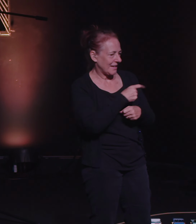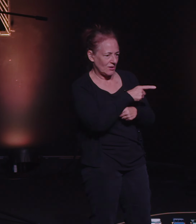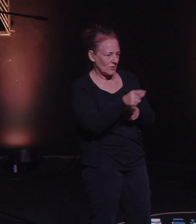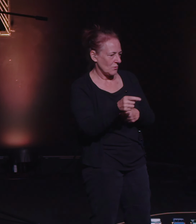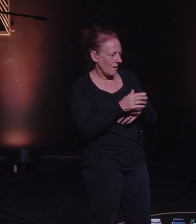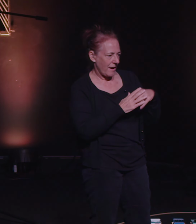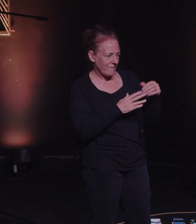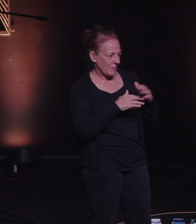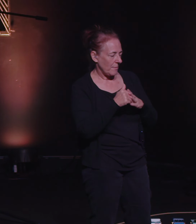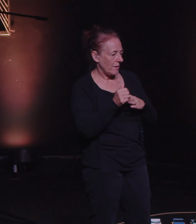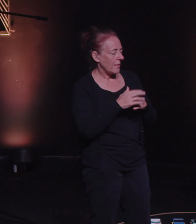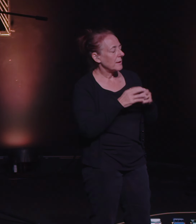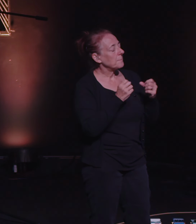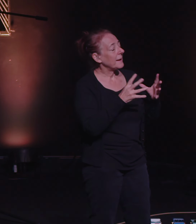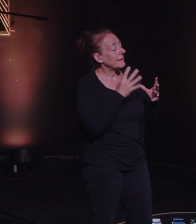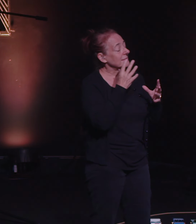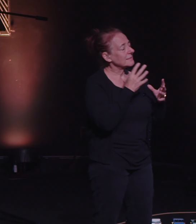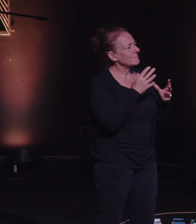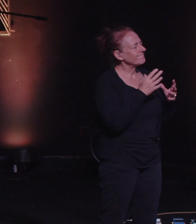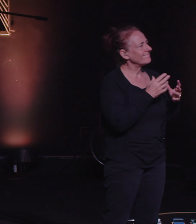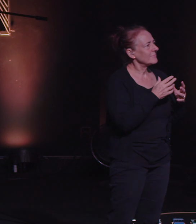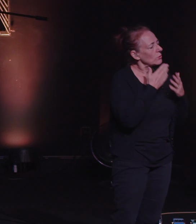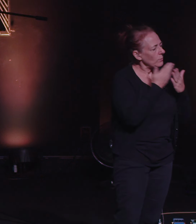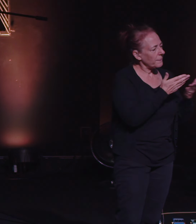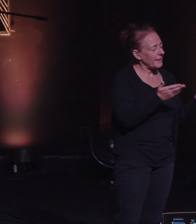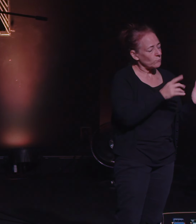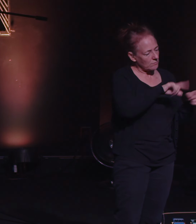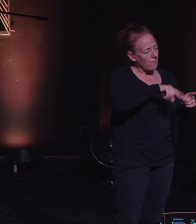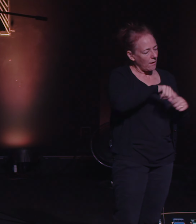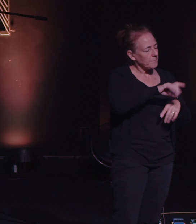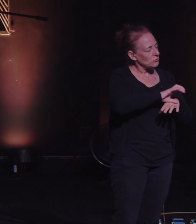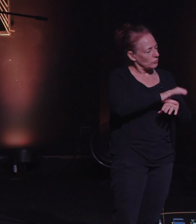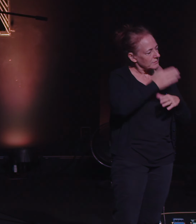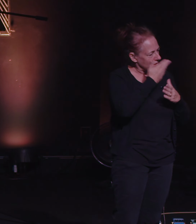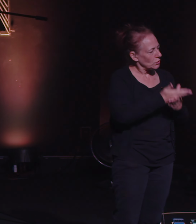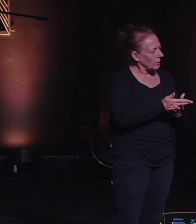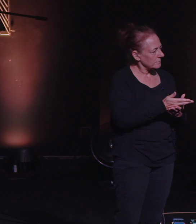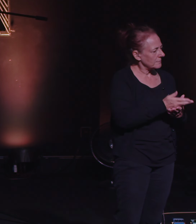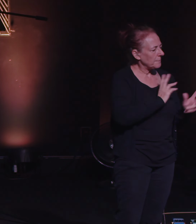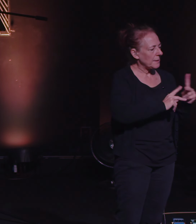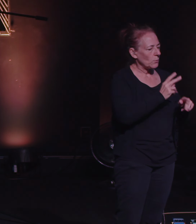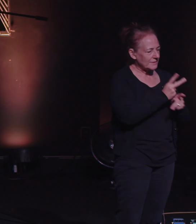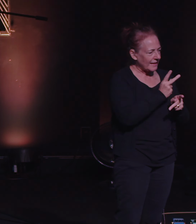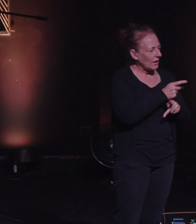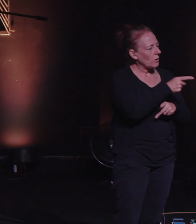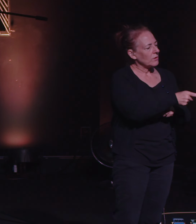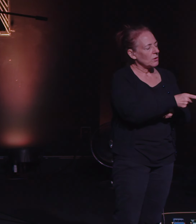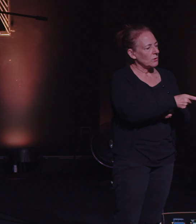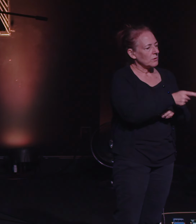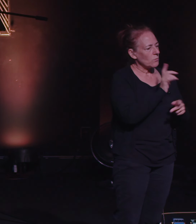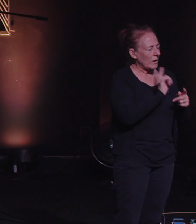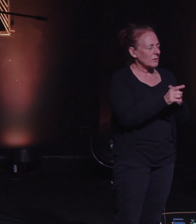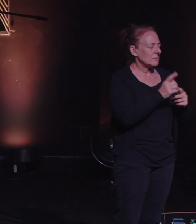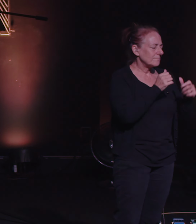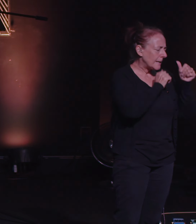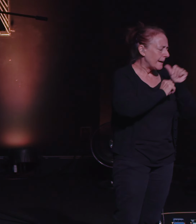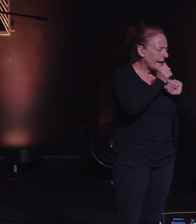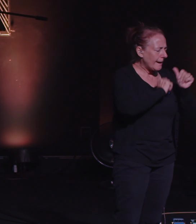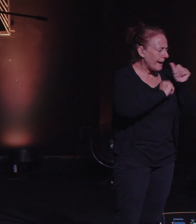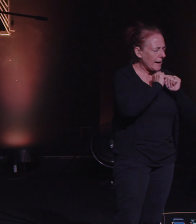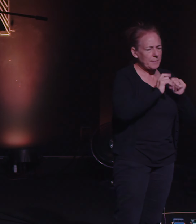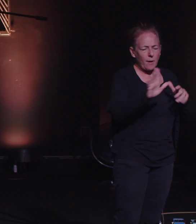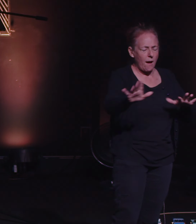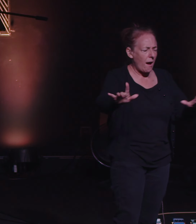There's a lot of beauty that comes along with being a church. There are people that will take care of you. You walk through something difficult, I promise